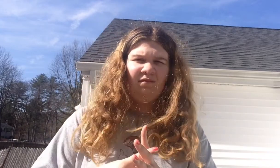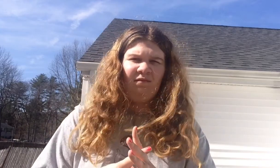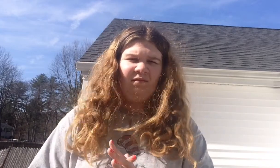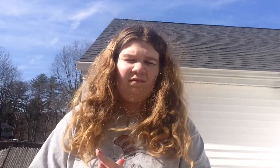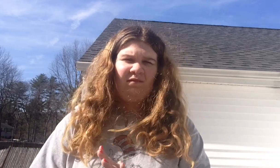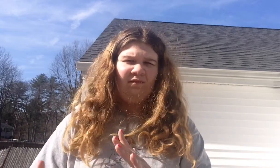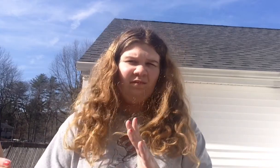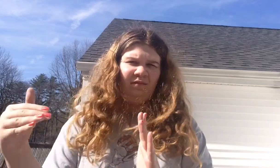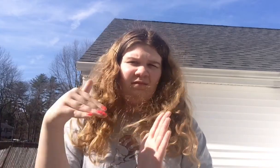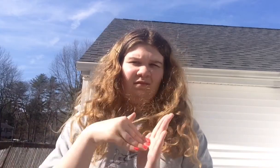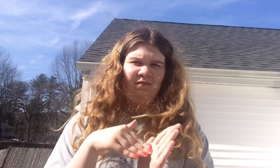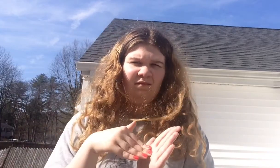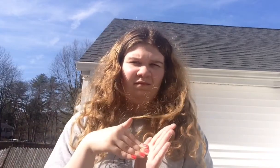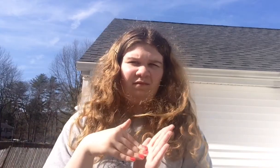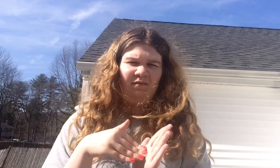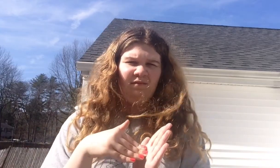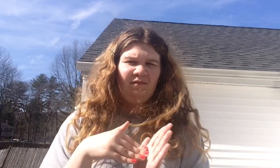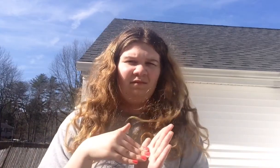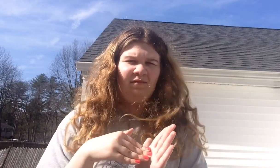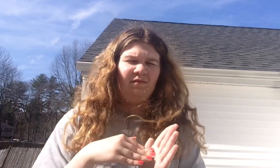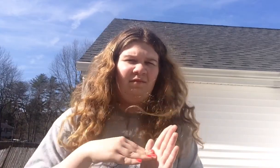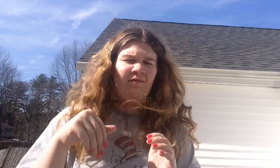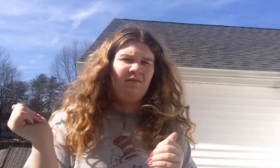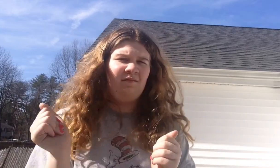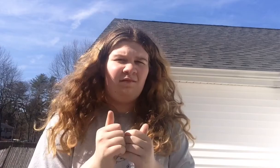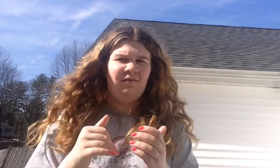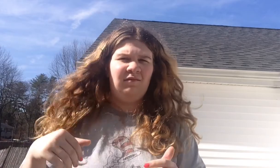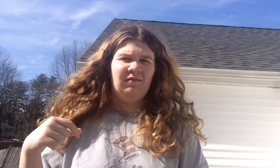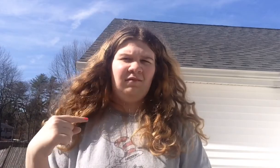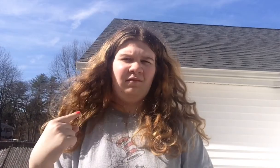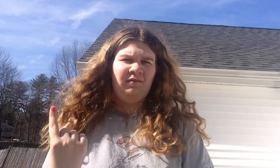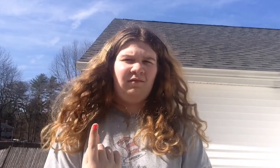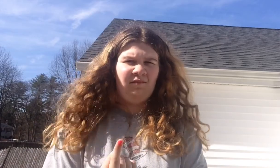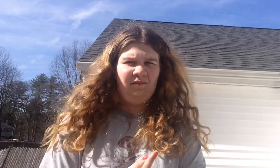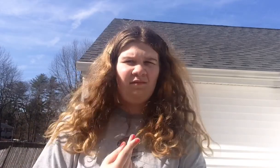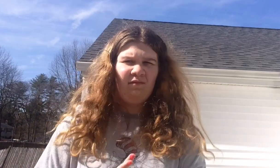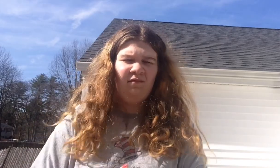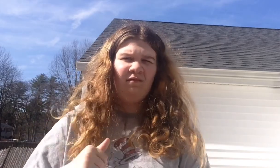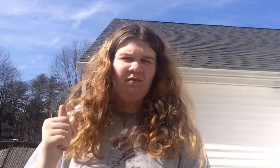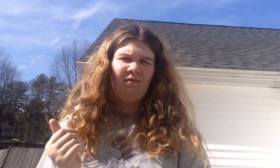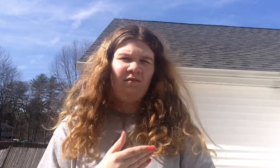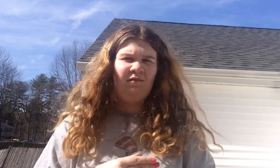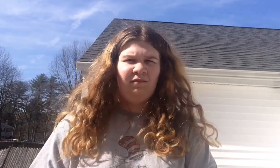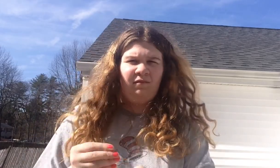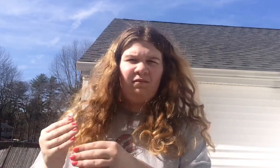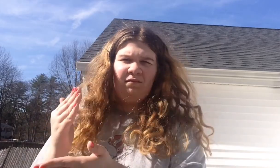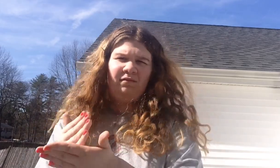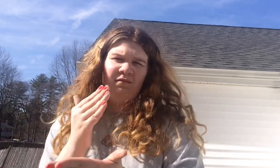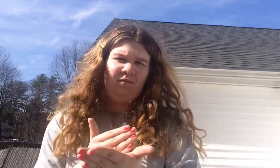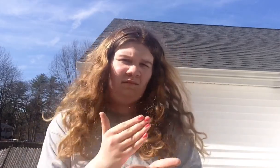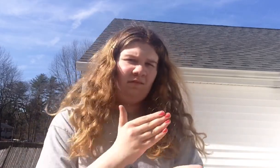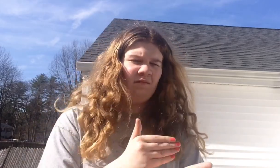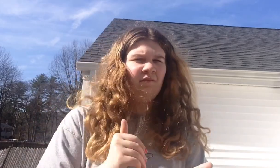and go back to the start Never losing, only using all your moving parts